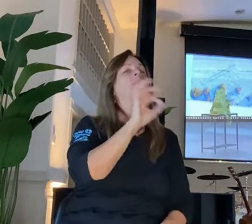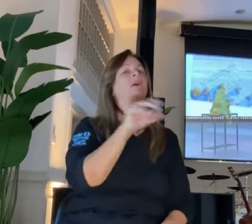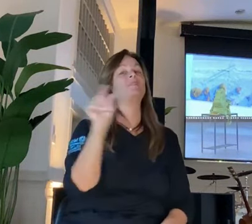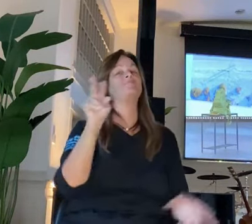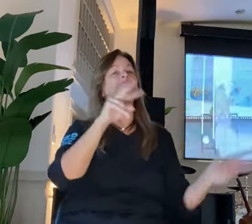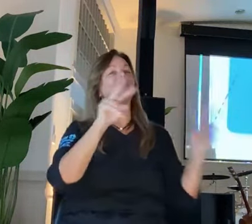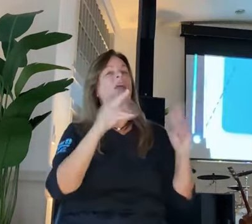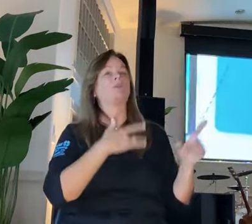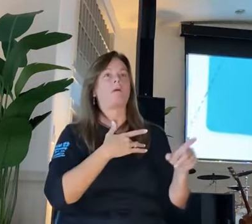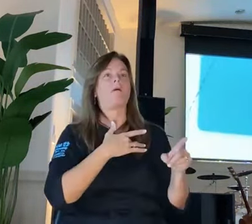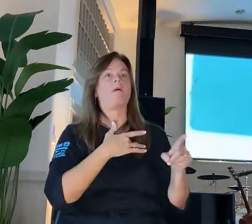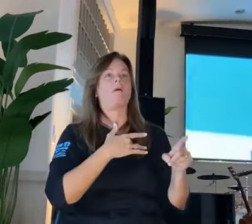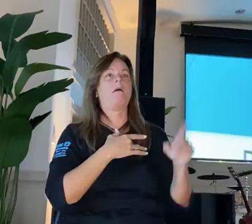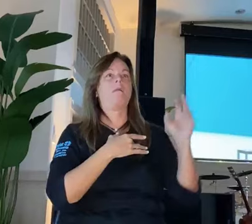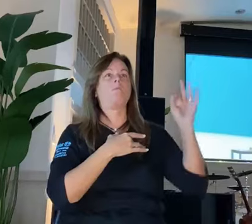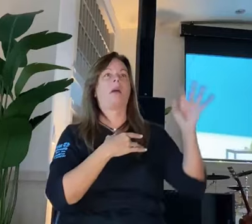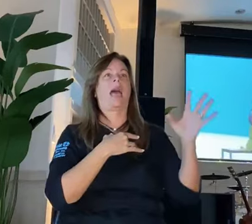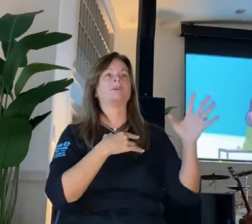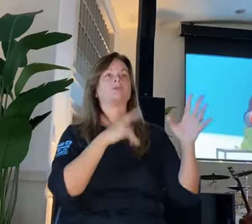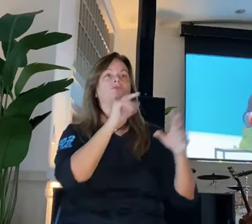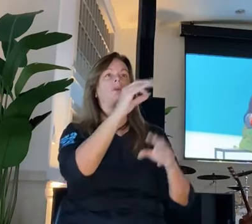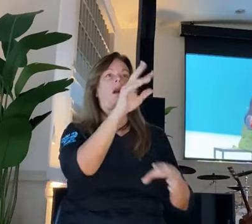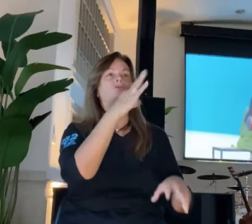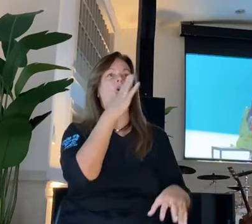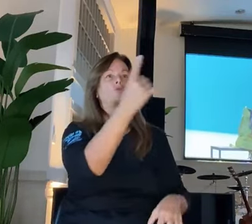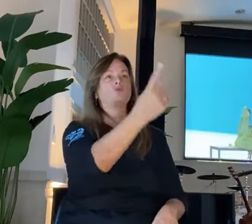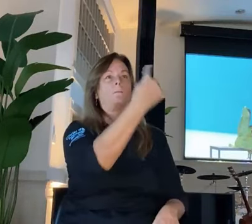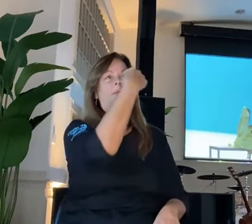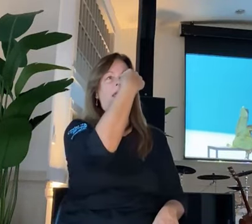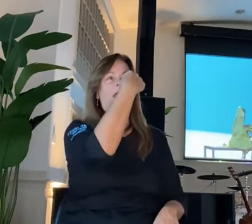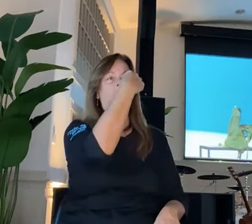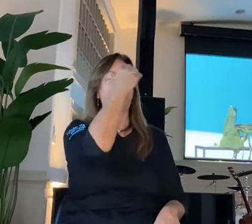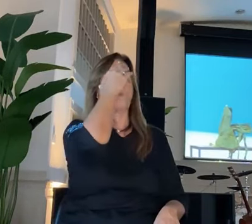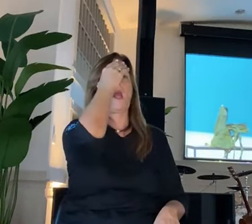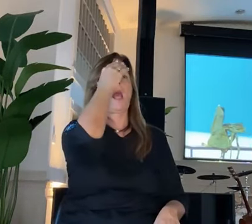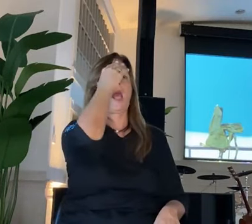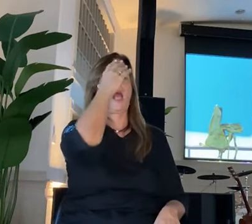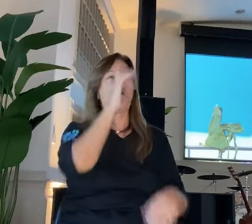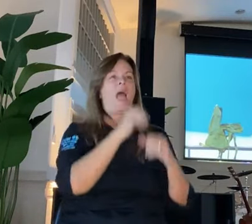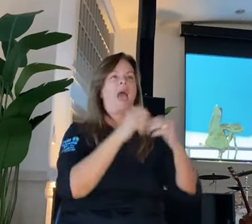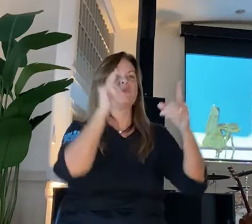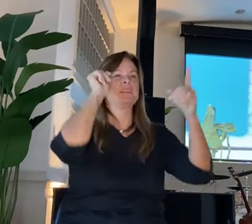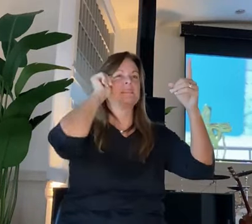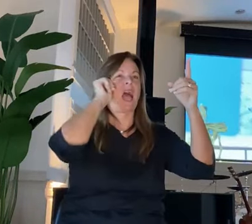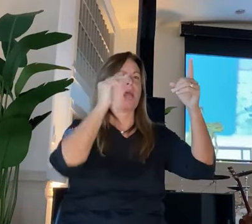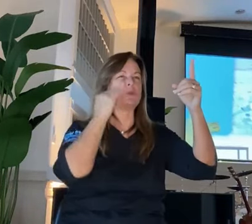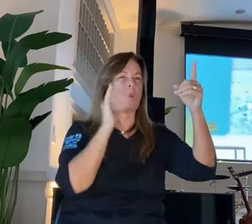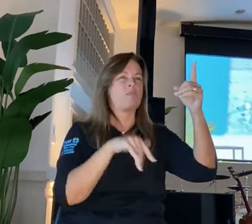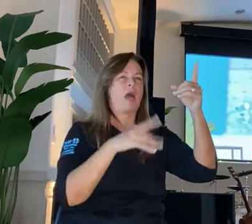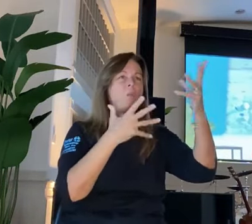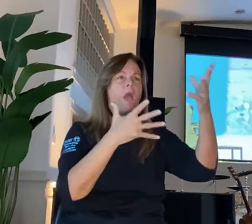I see you, right there, right? And have you ever had that happen? We're like, how does Todd know that?